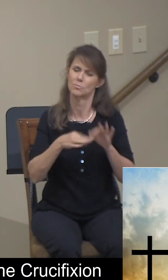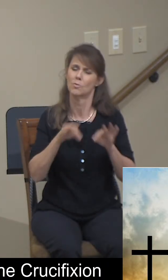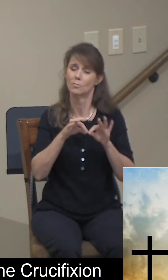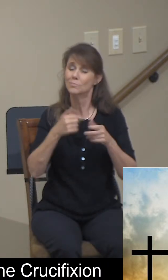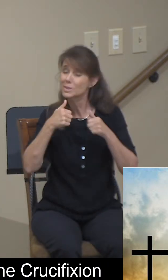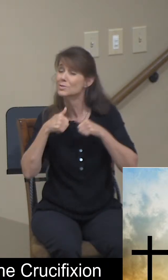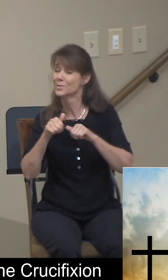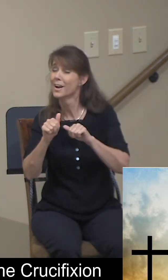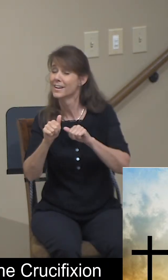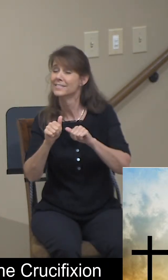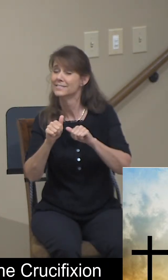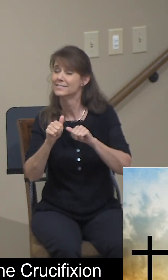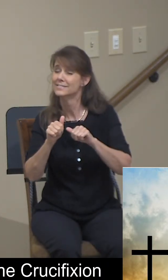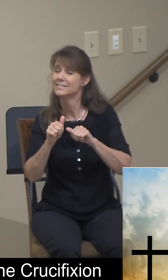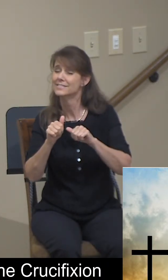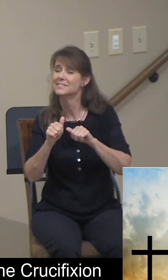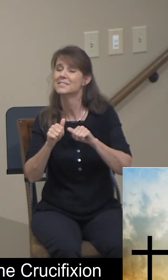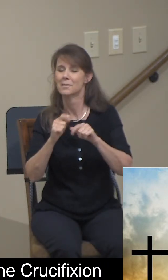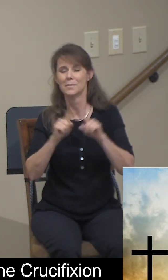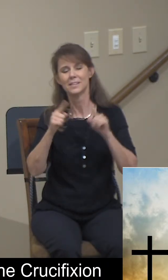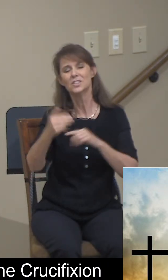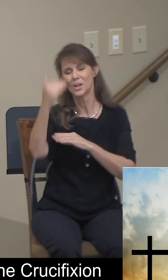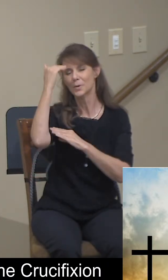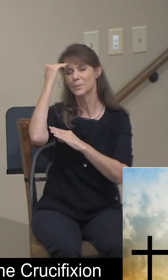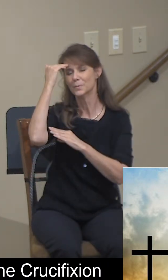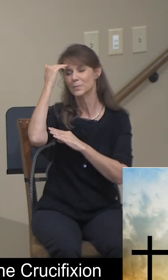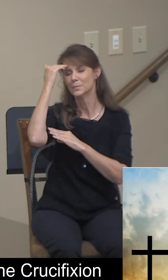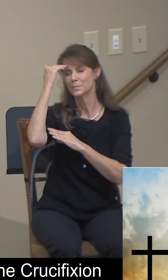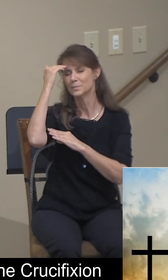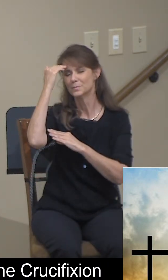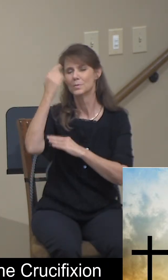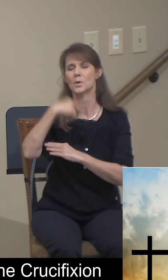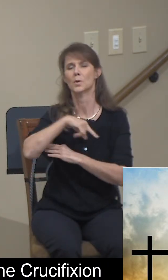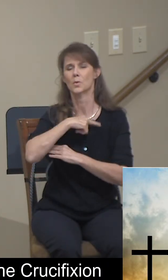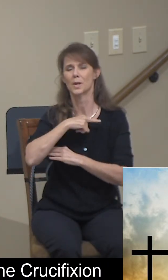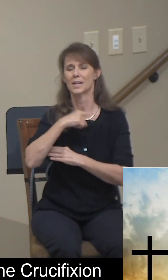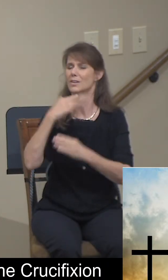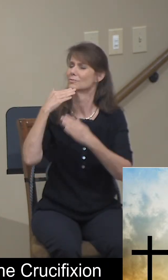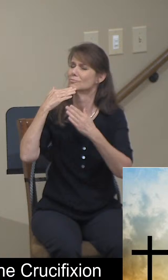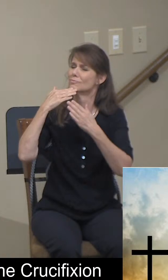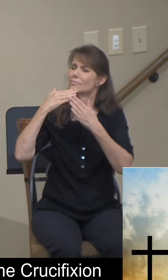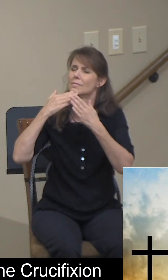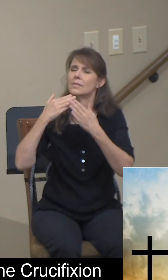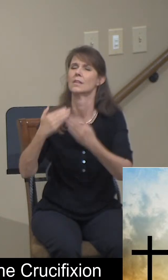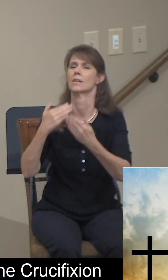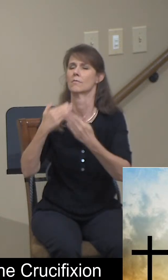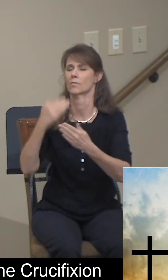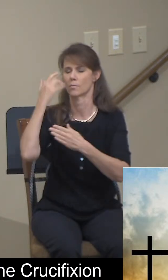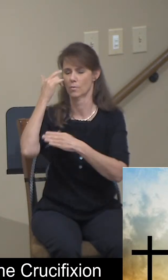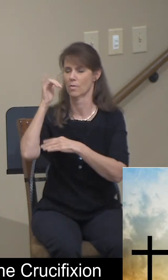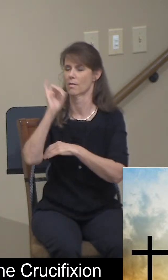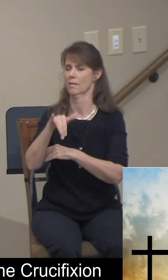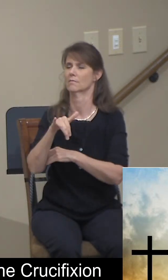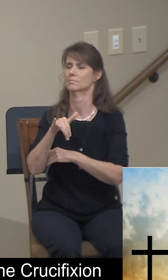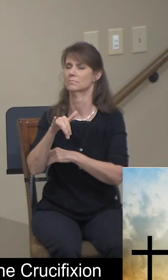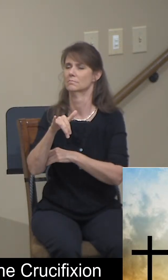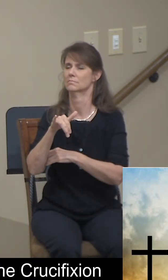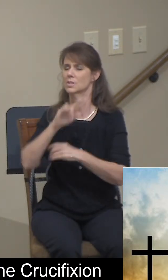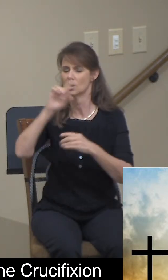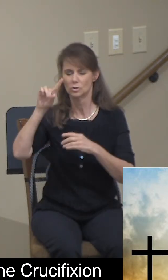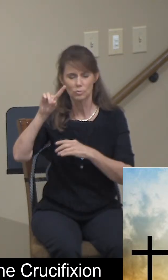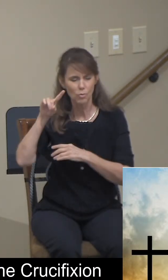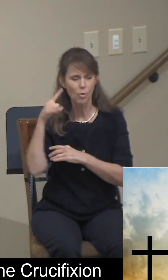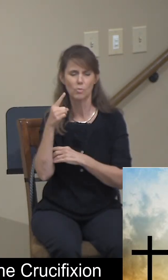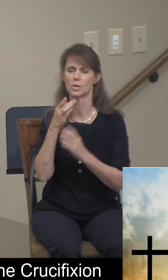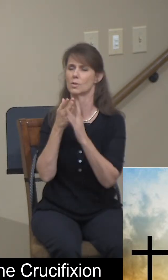but we do know, Father, that we are to be grateful, and we do know that it is only through his